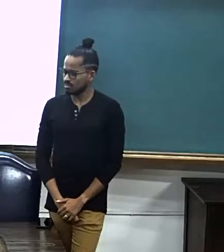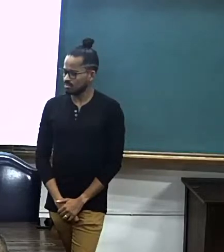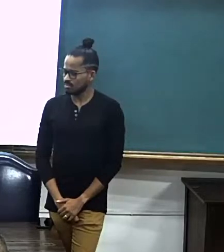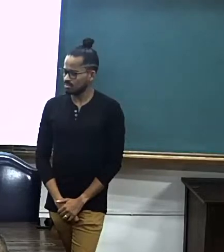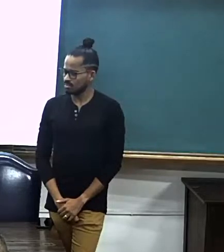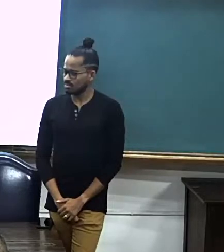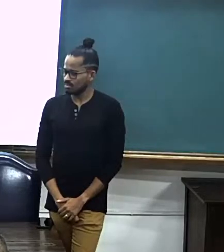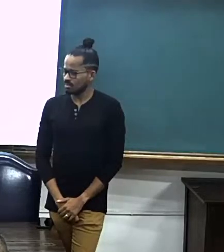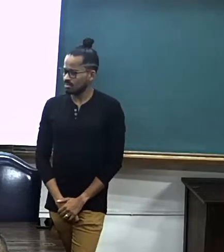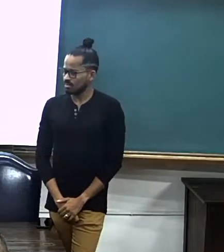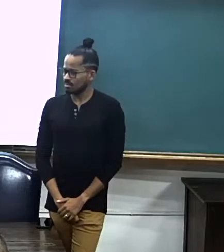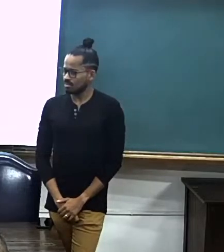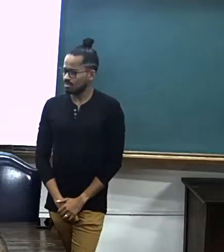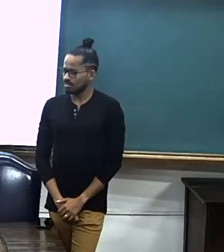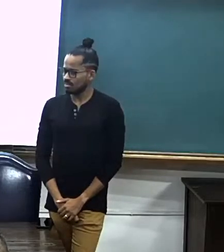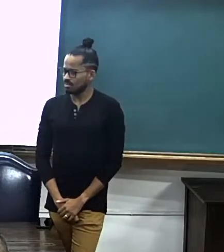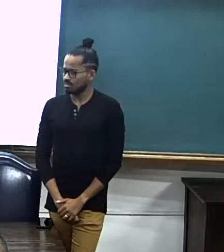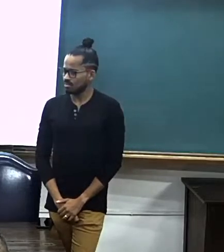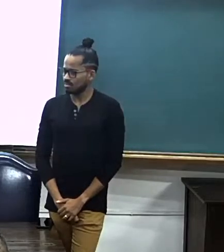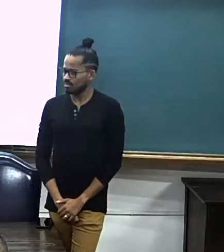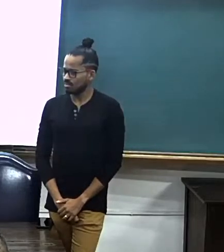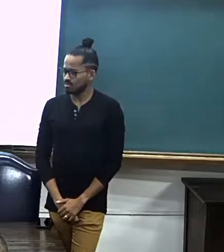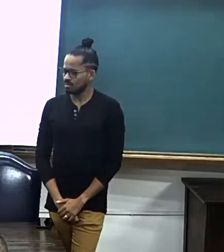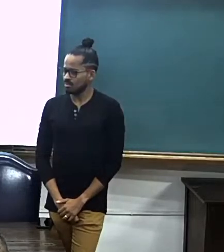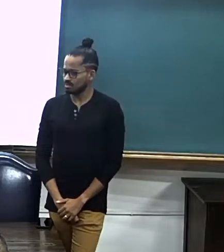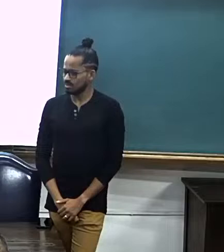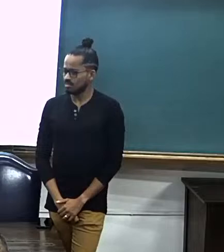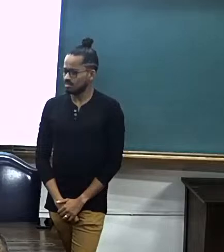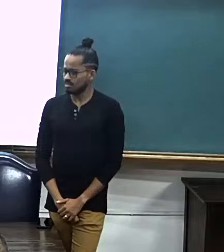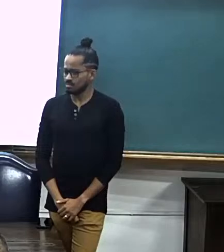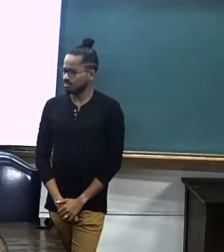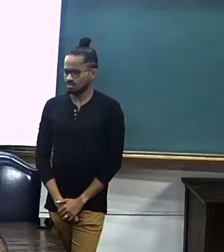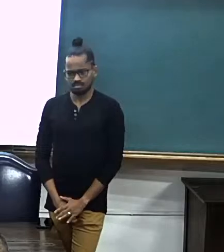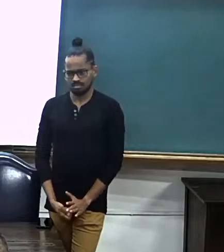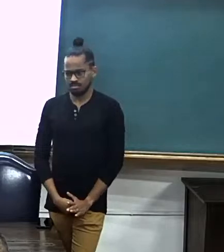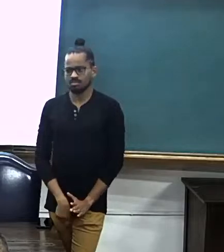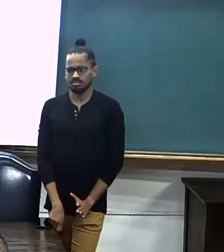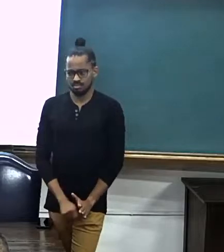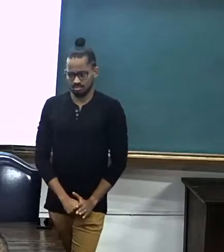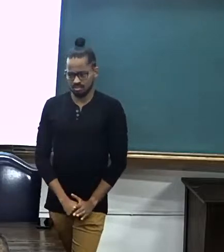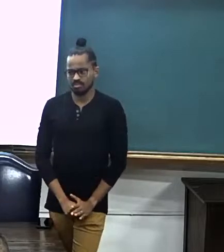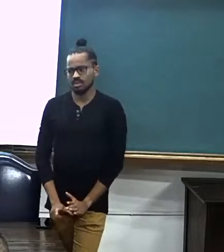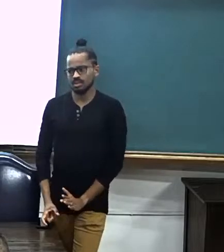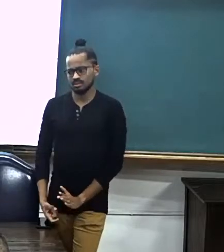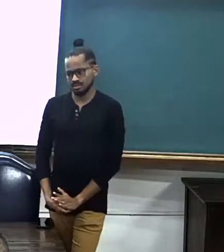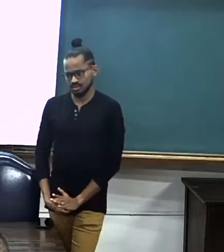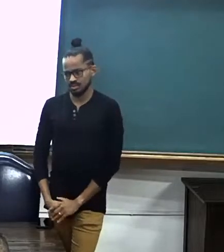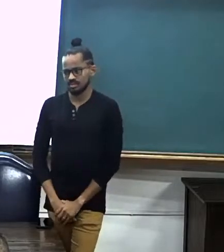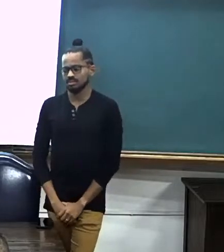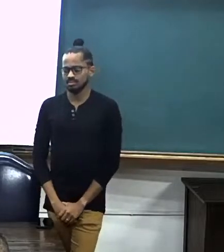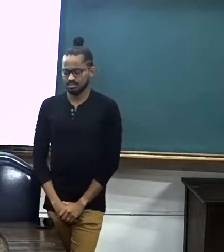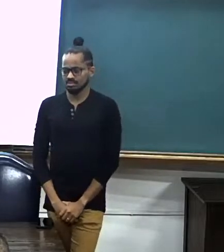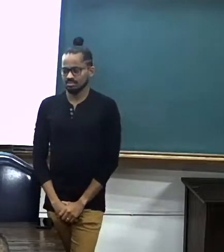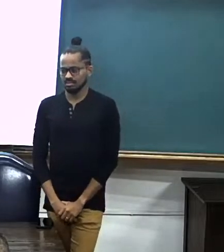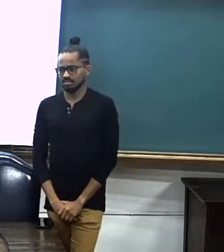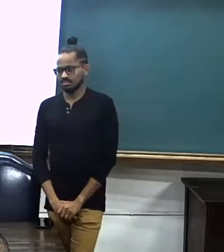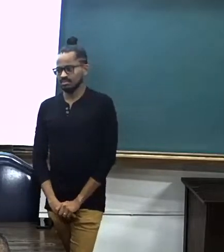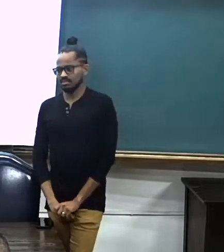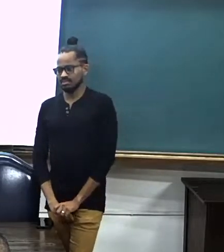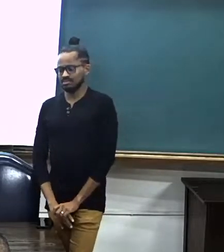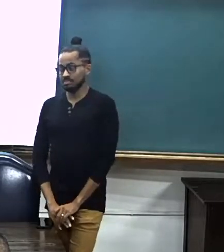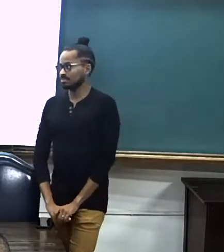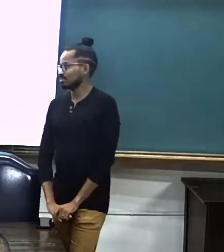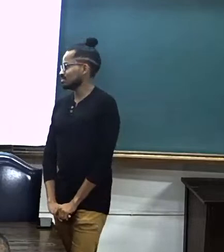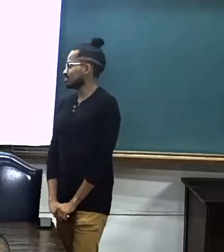conversor-distribuidor, né? O modelo CD, como a gente chama, que foi proposto há mais ou menos 30 anos